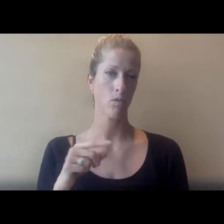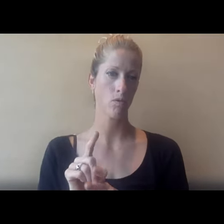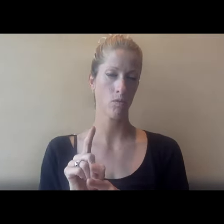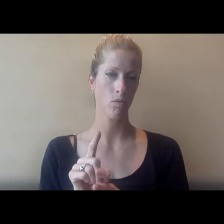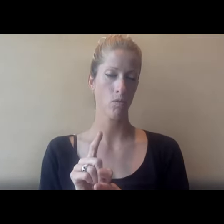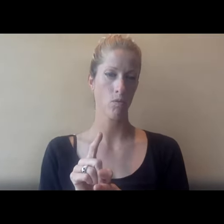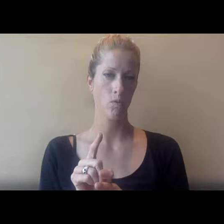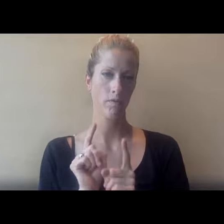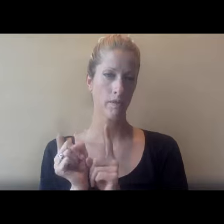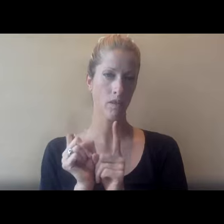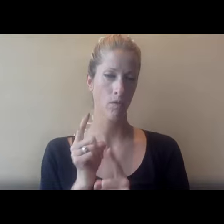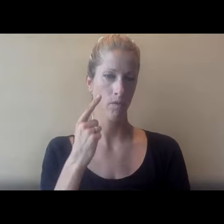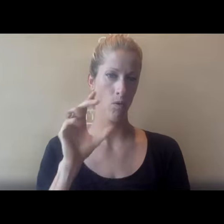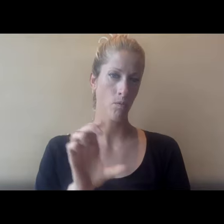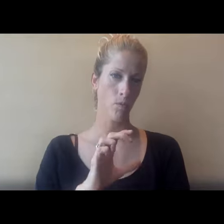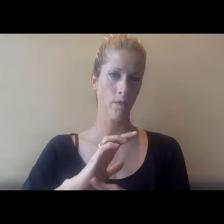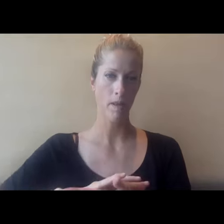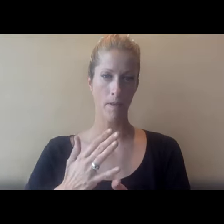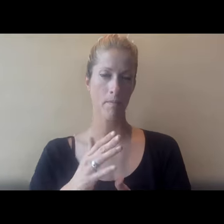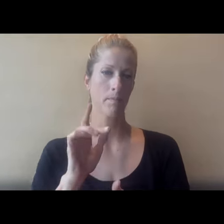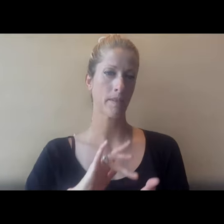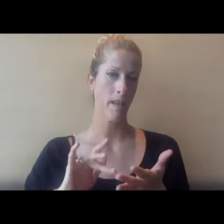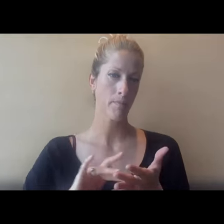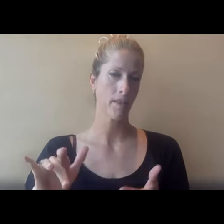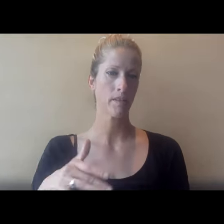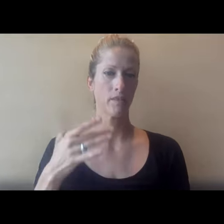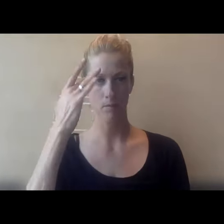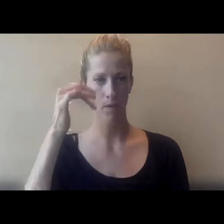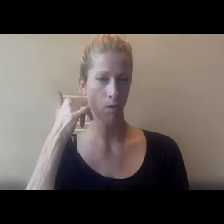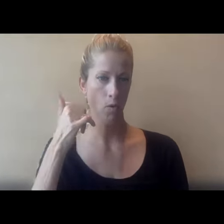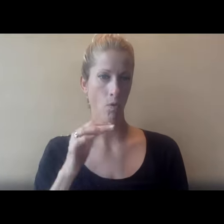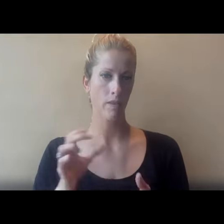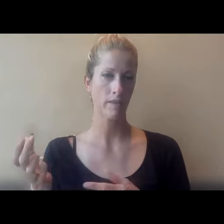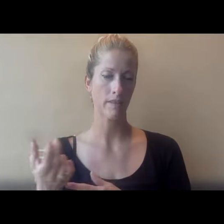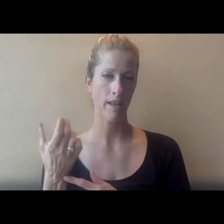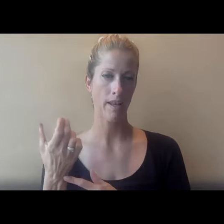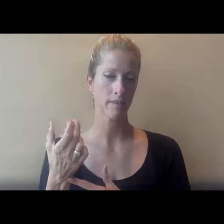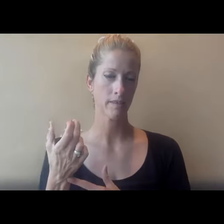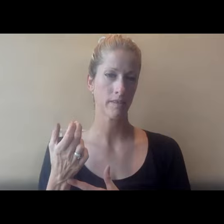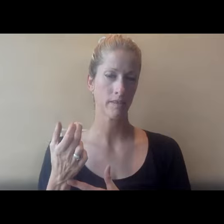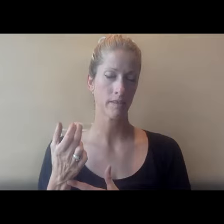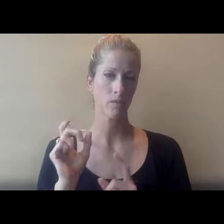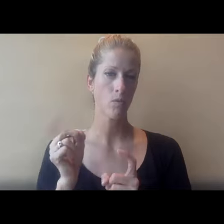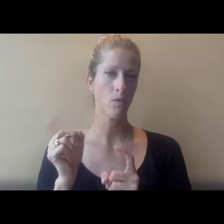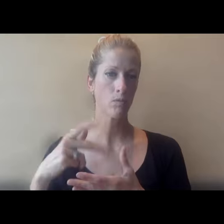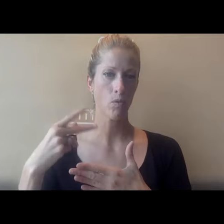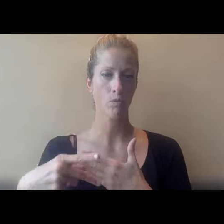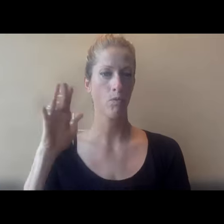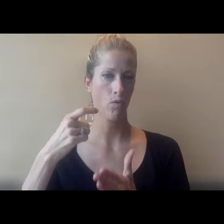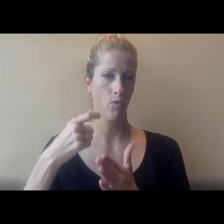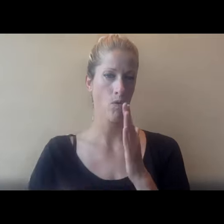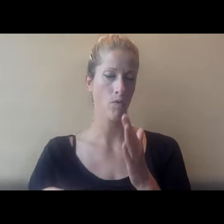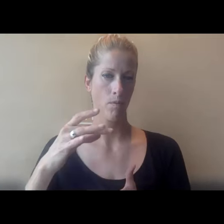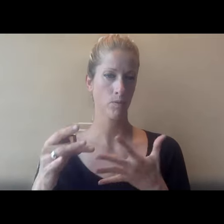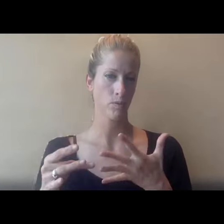to devices such as computer, laptop, tablets, and smartphones through device donation program, low cost options or